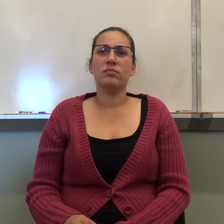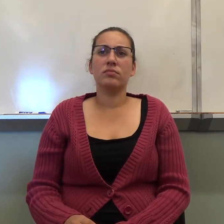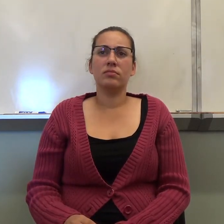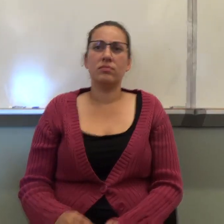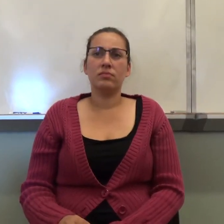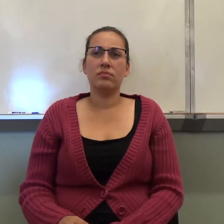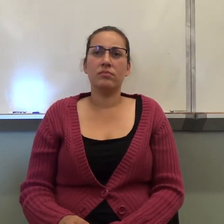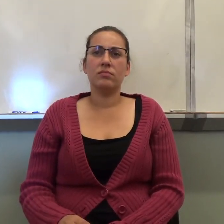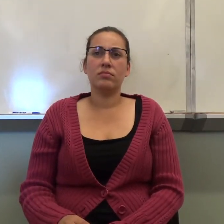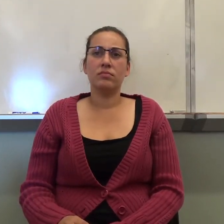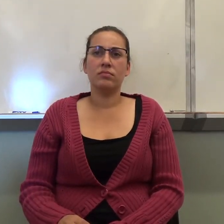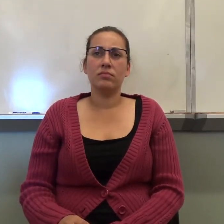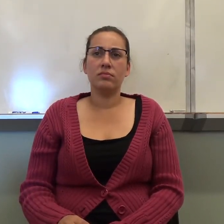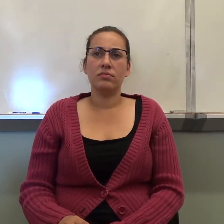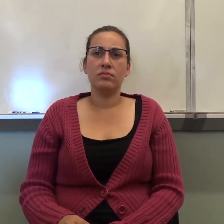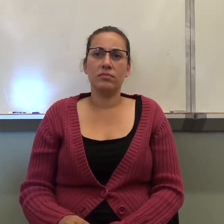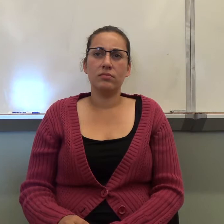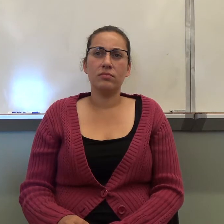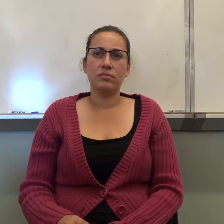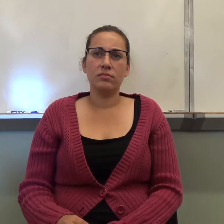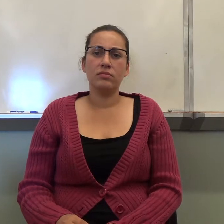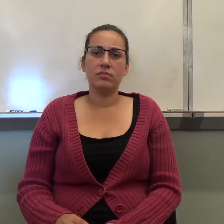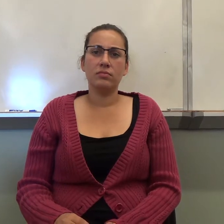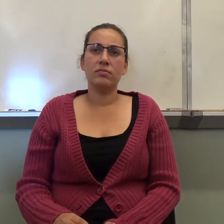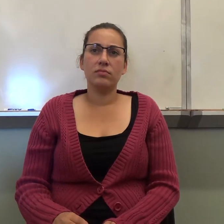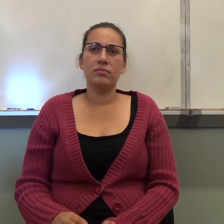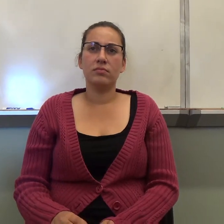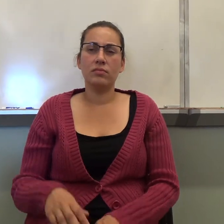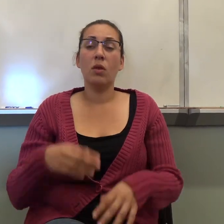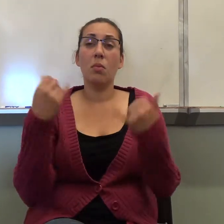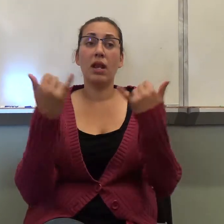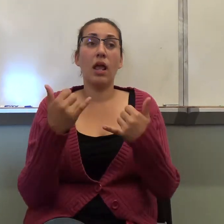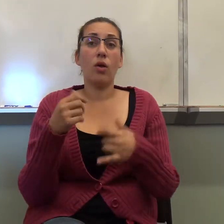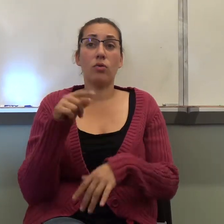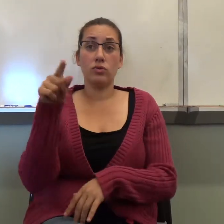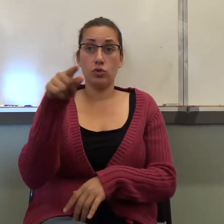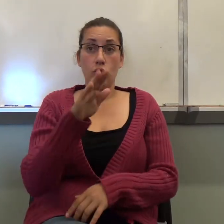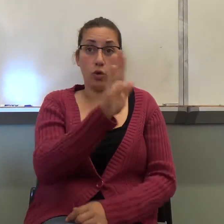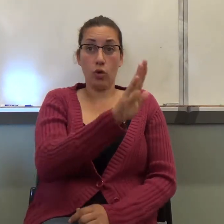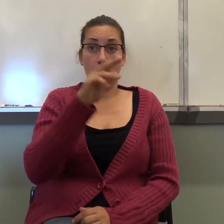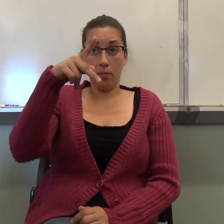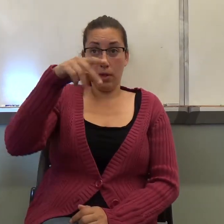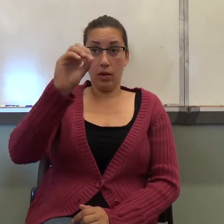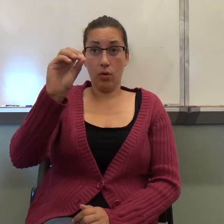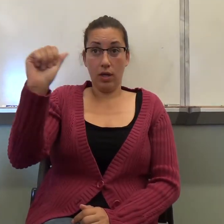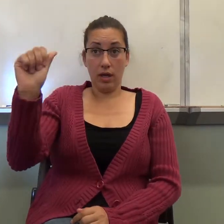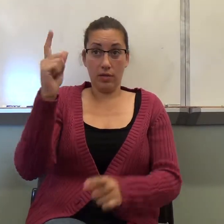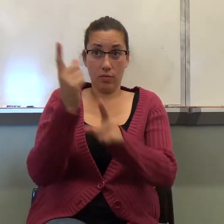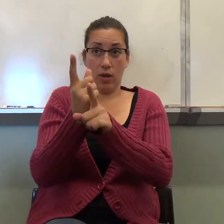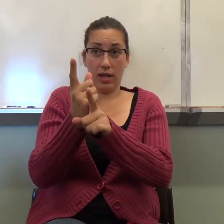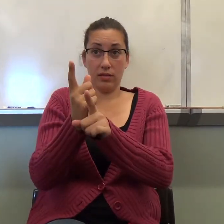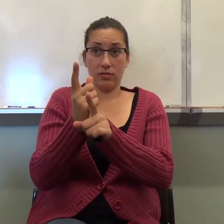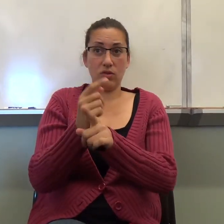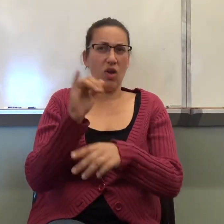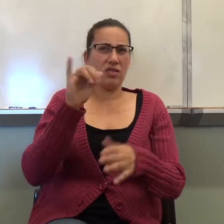minus 11. And then subtract 1 takes you down to minus 12. Minus